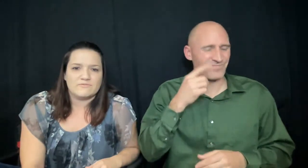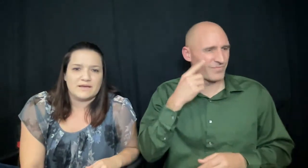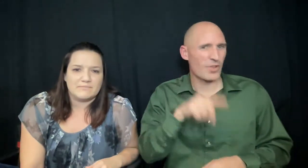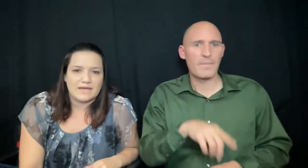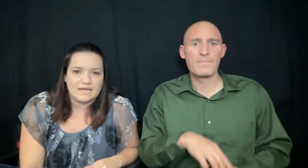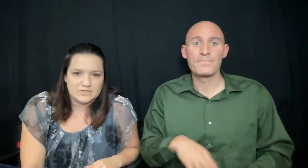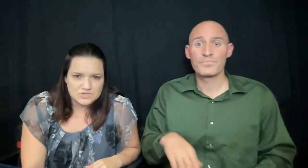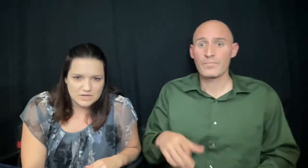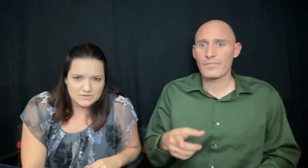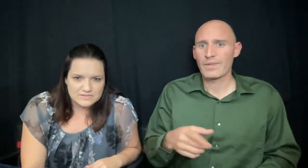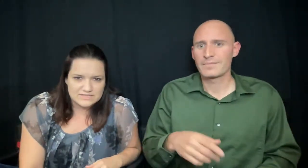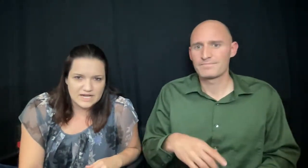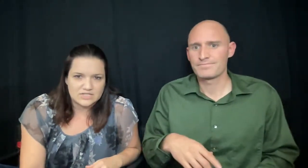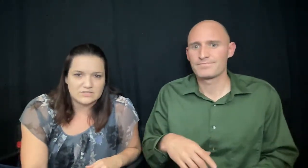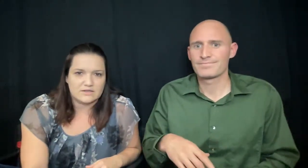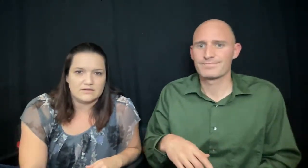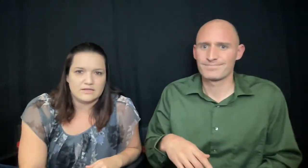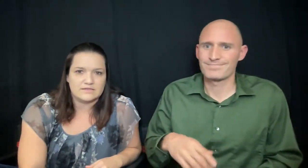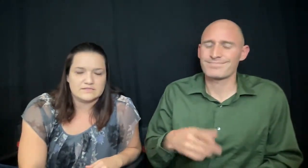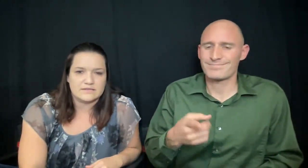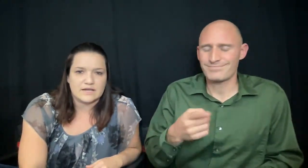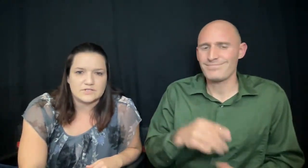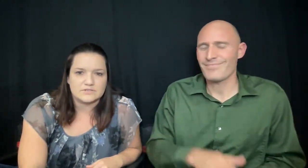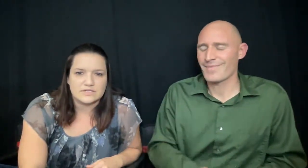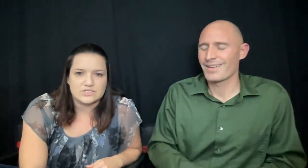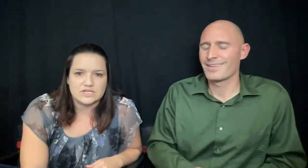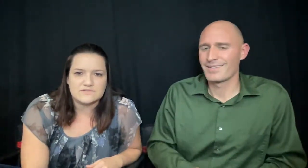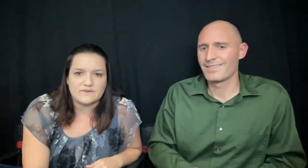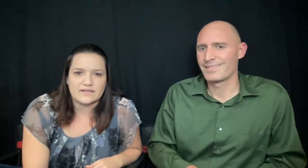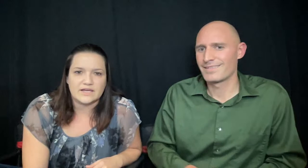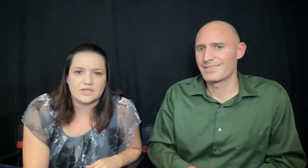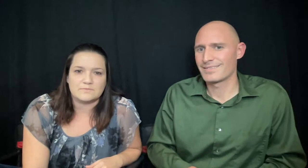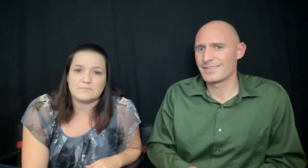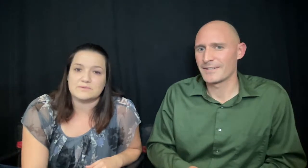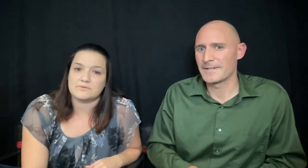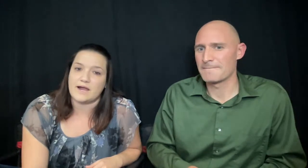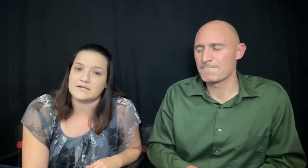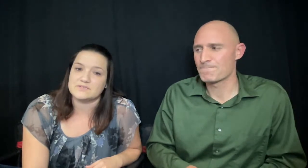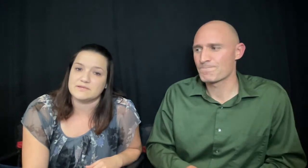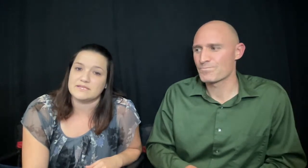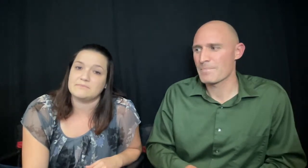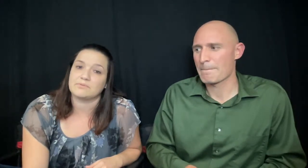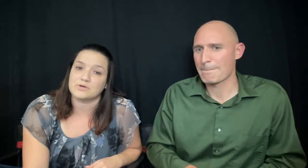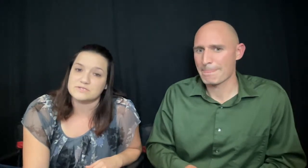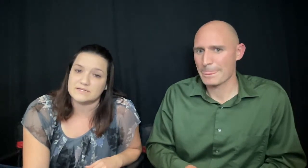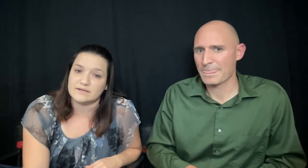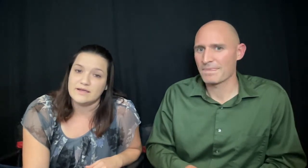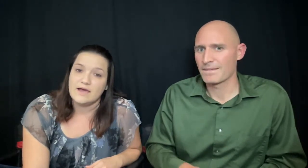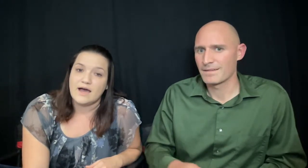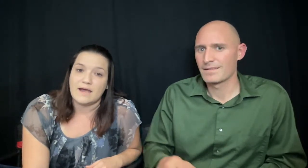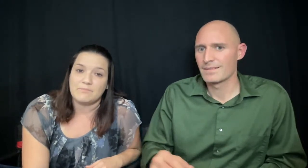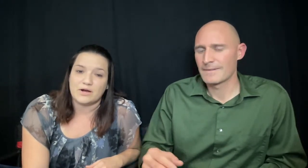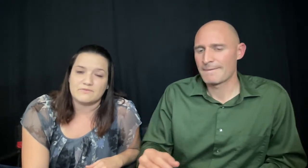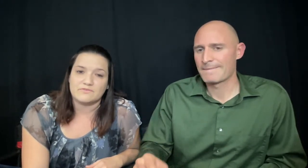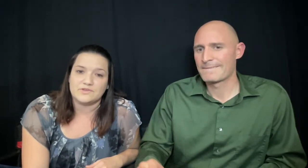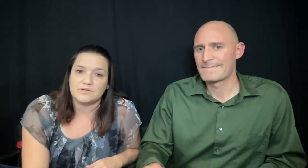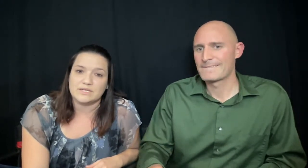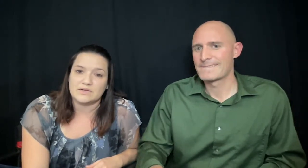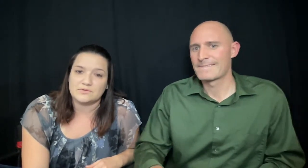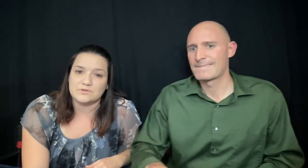my main struggles is actually just finding other people to practice with in person. I'm part of a few online groups,